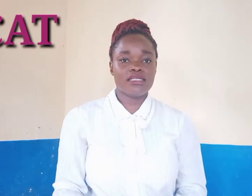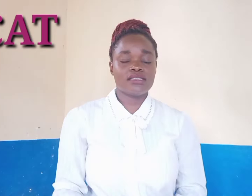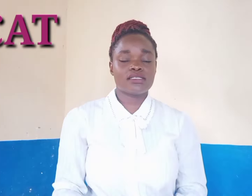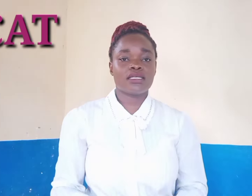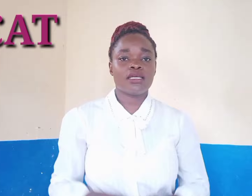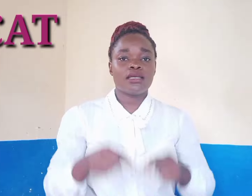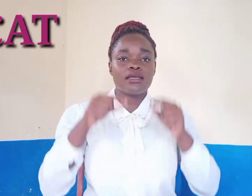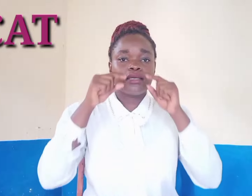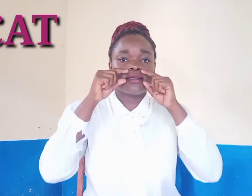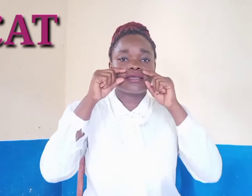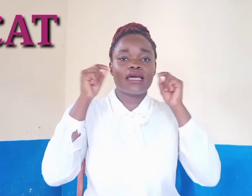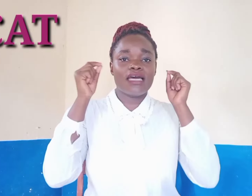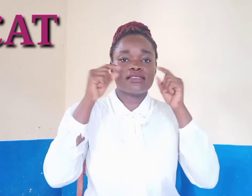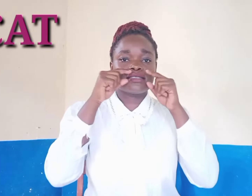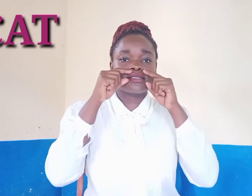cats, cats,